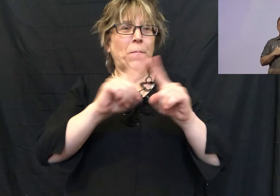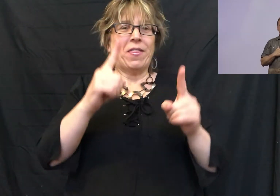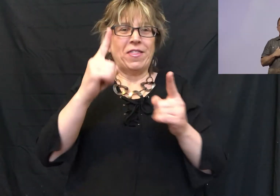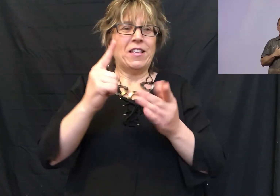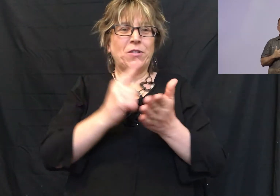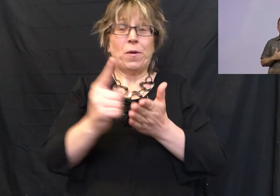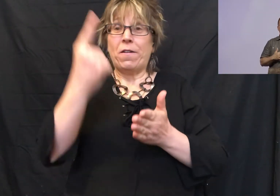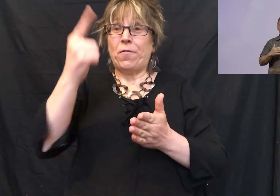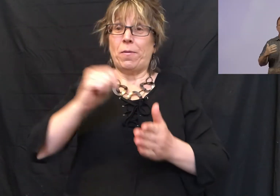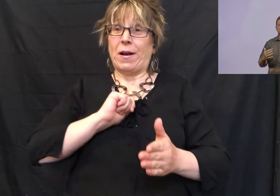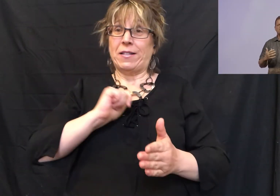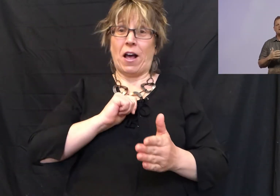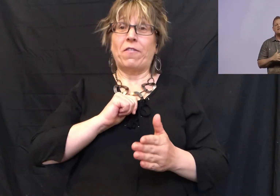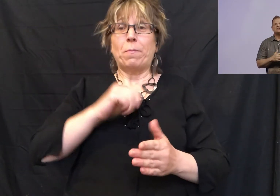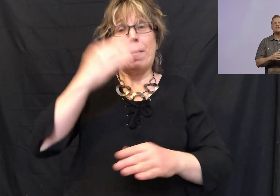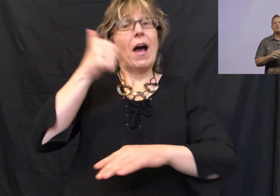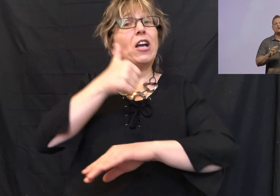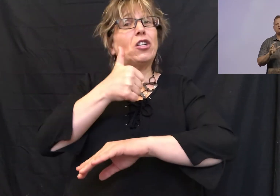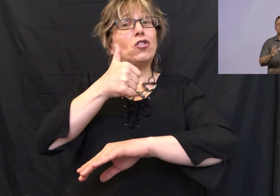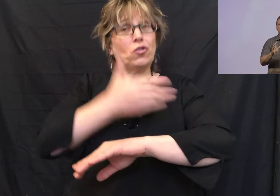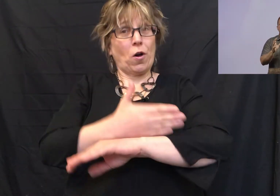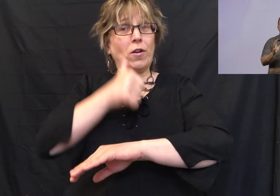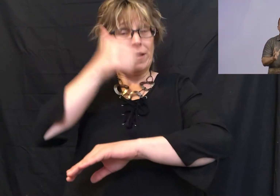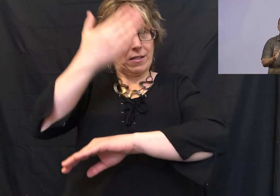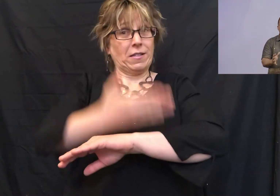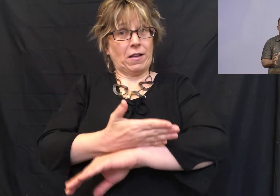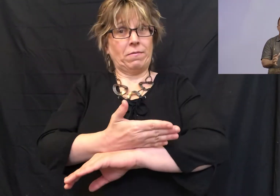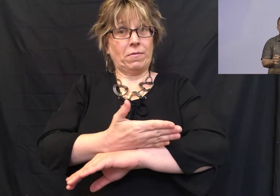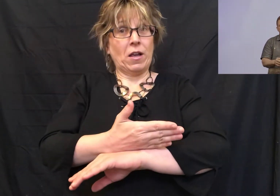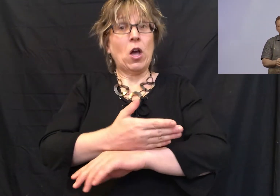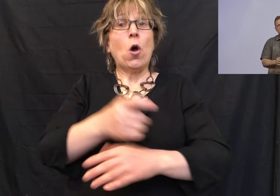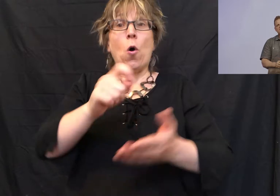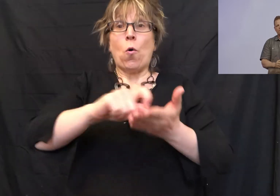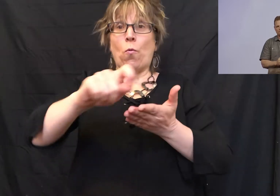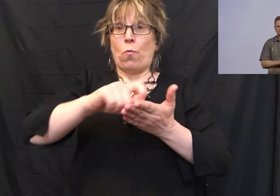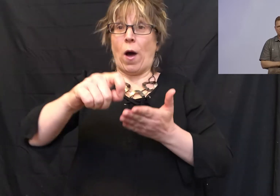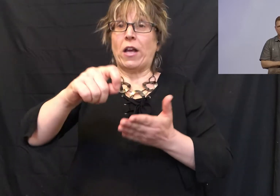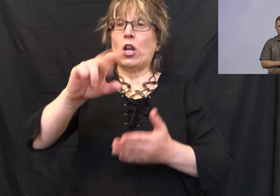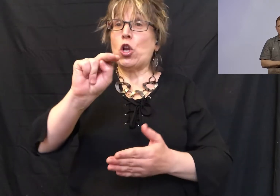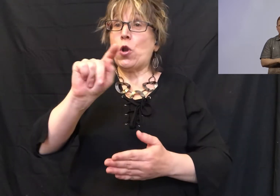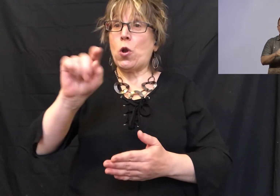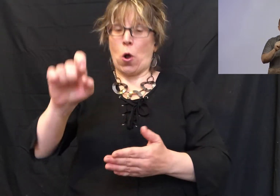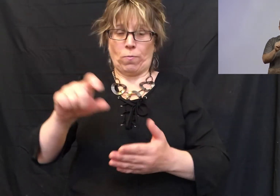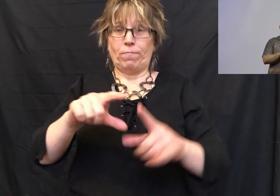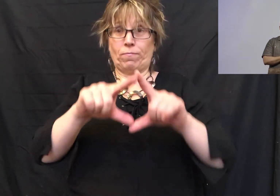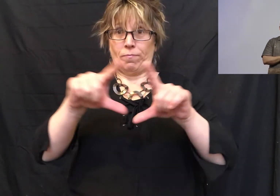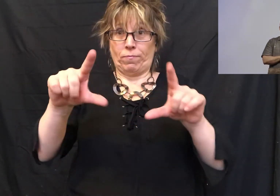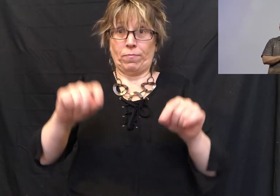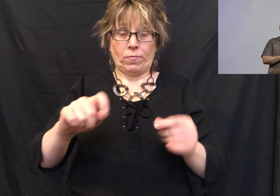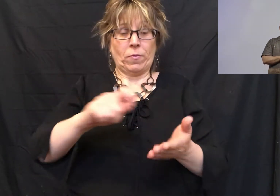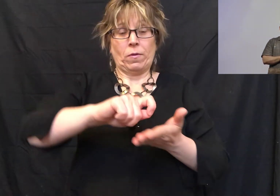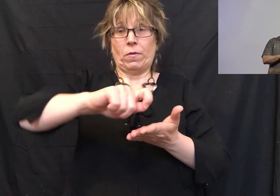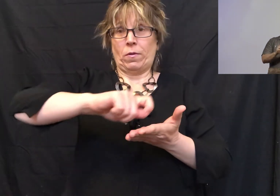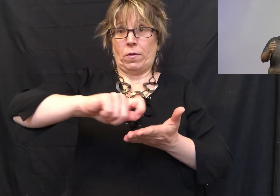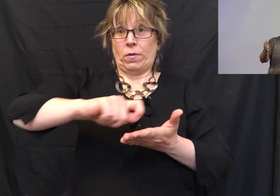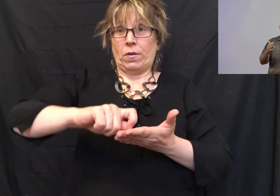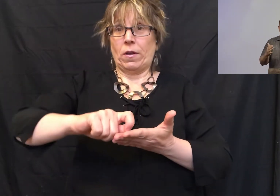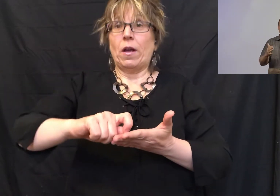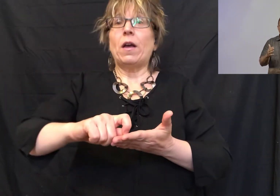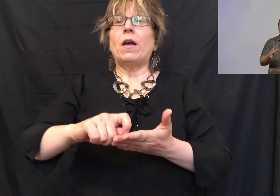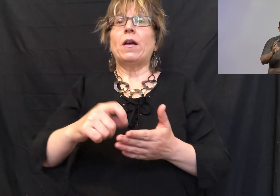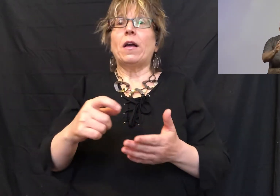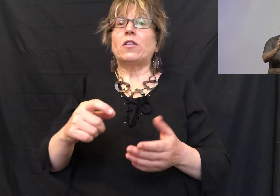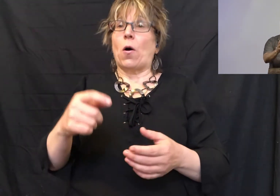week for myself, my daughter, my son, is she wrote each one of us a note. On a note card, my son at